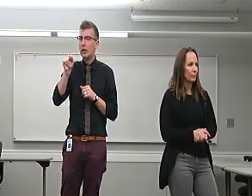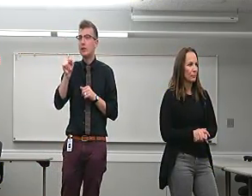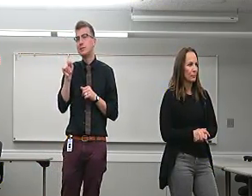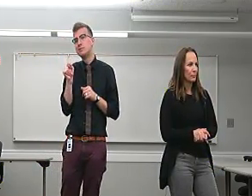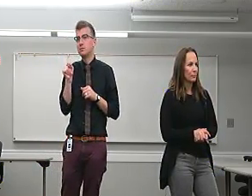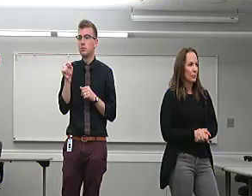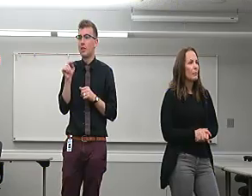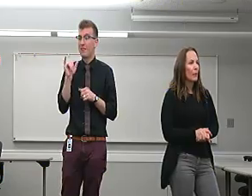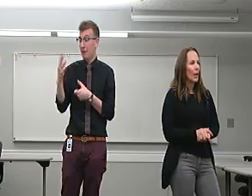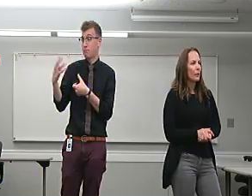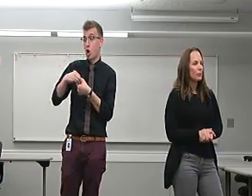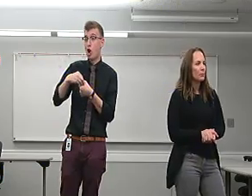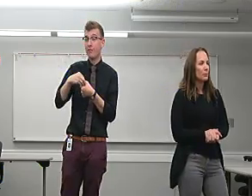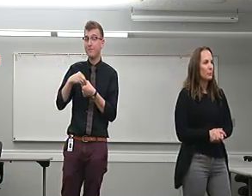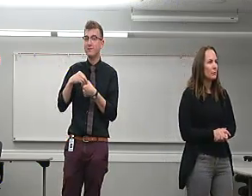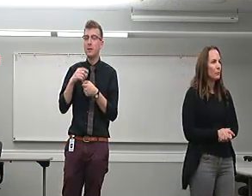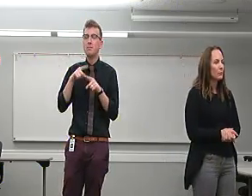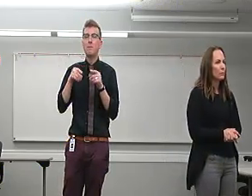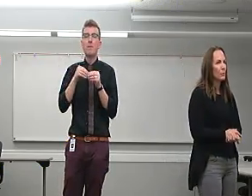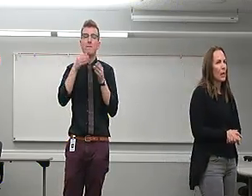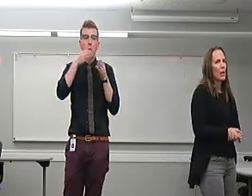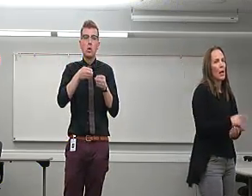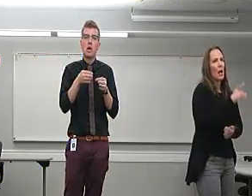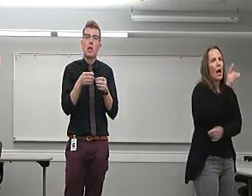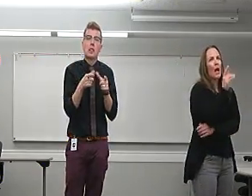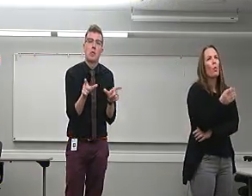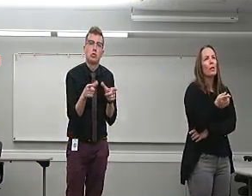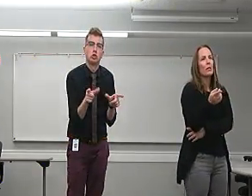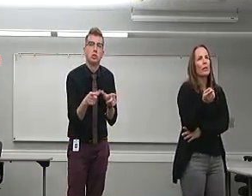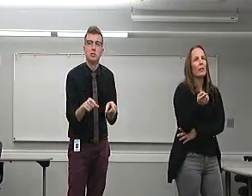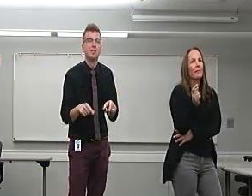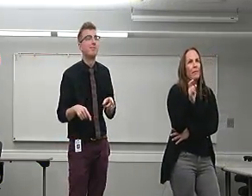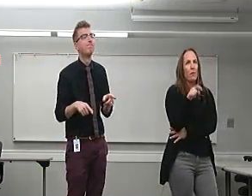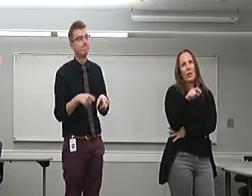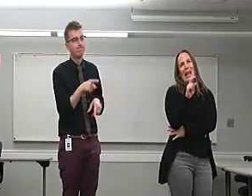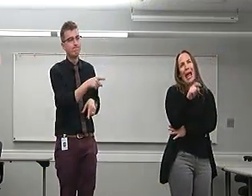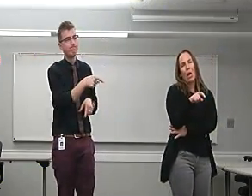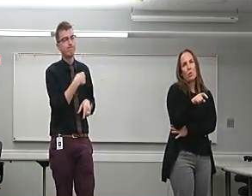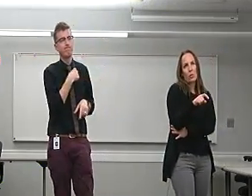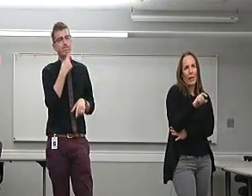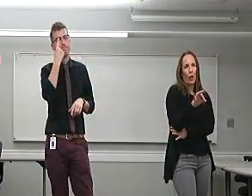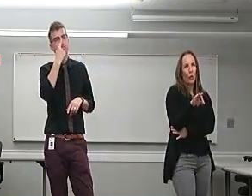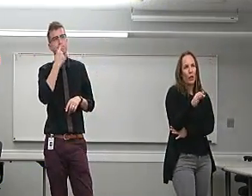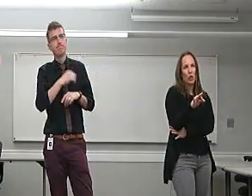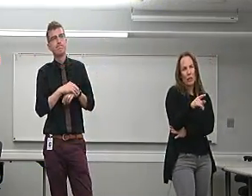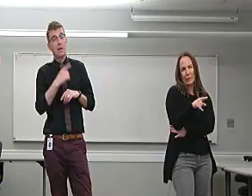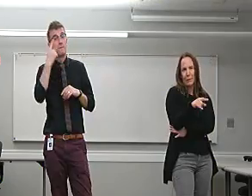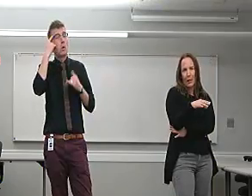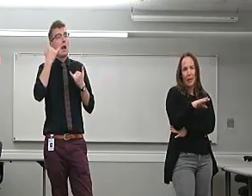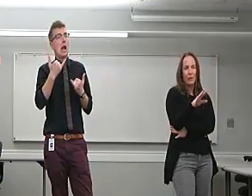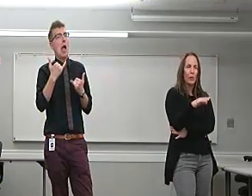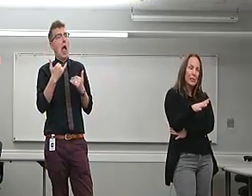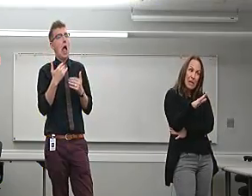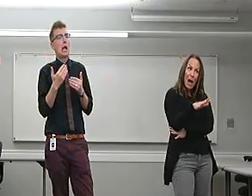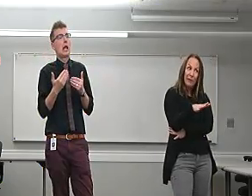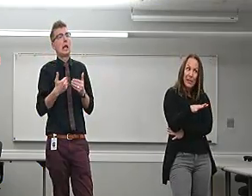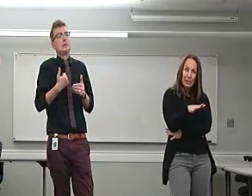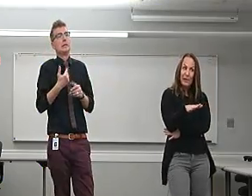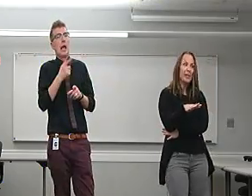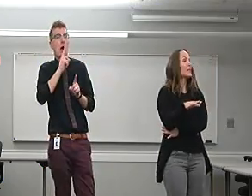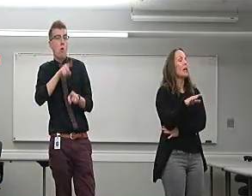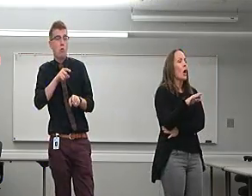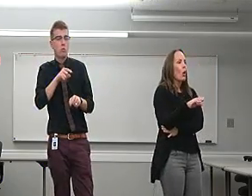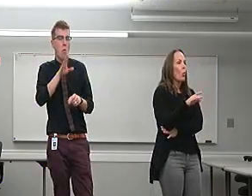Yeah. But it's more focused on language more than. I wonder if for now, a quick cheat for that, even though it's not face-to-face,